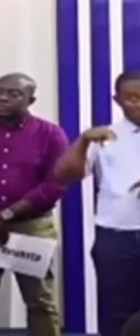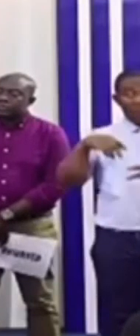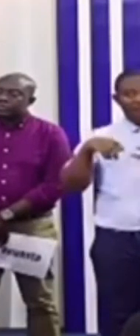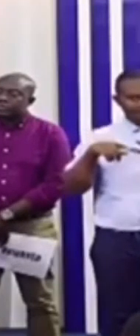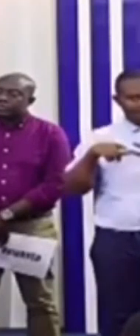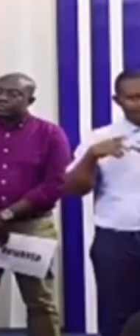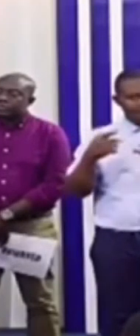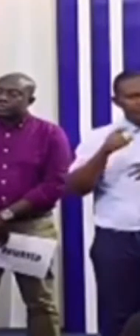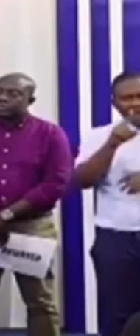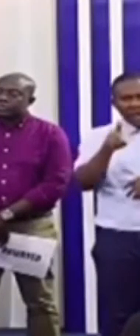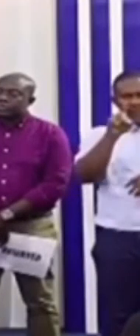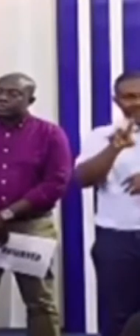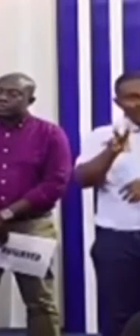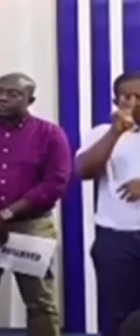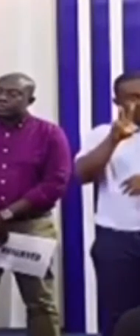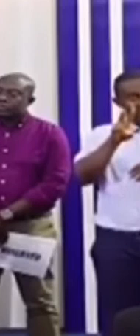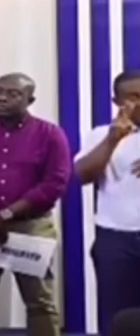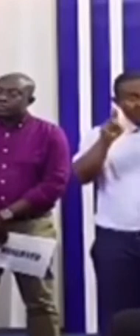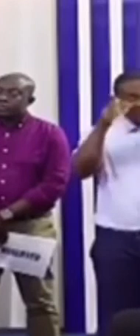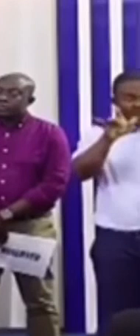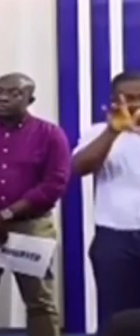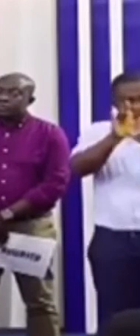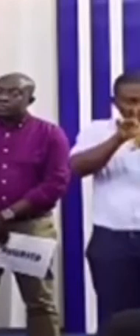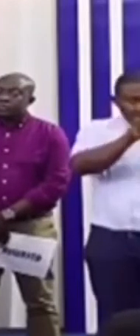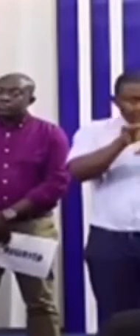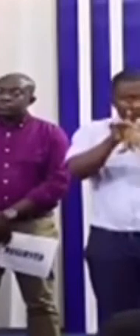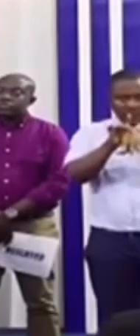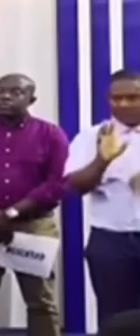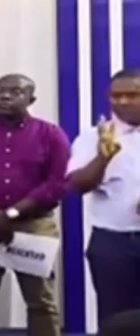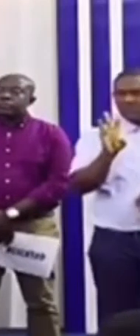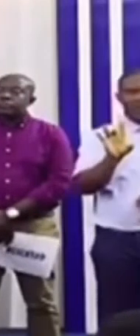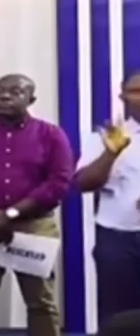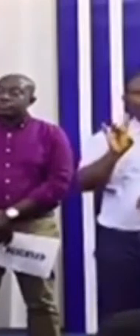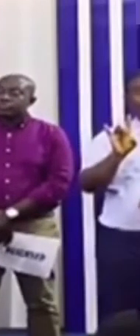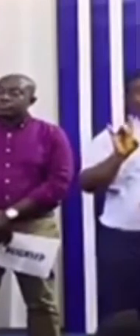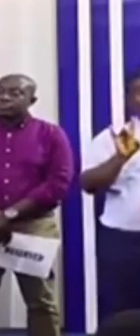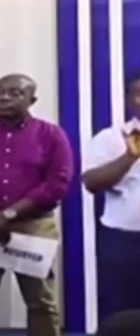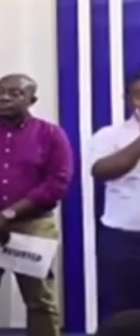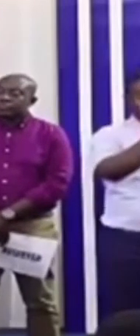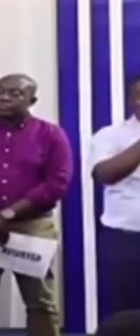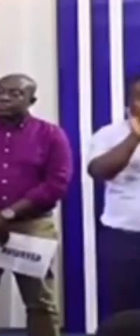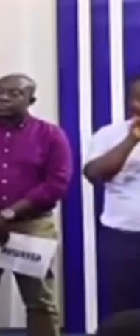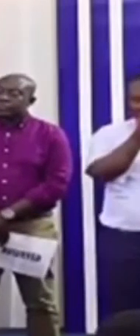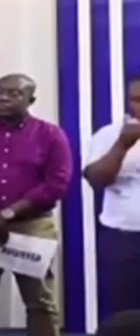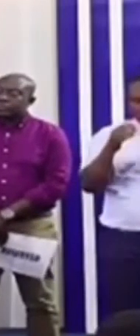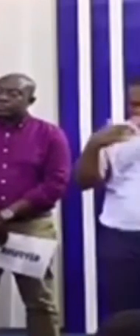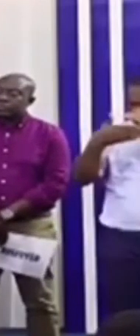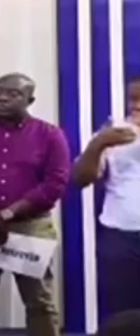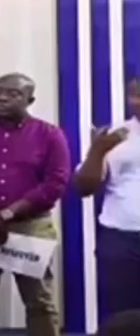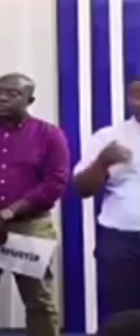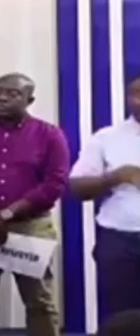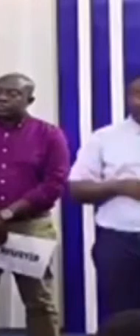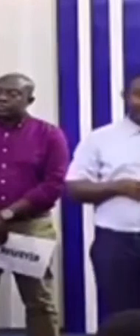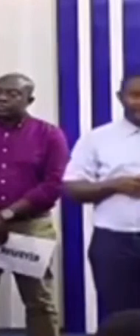identified 107 contacts, and 68 of them, we've started process to follow them up.